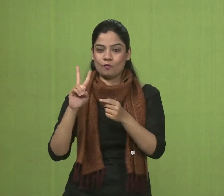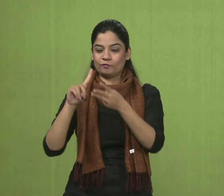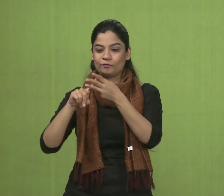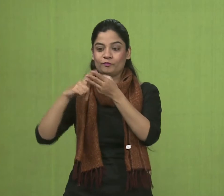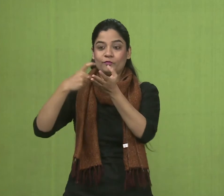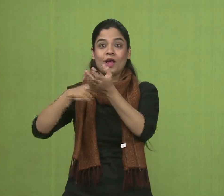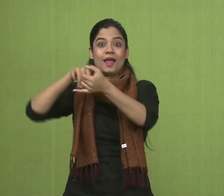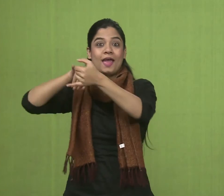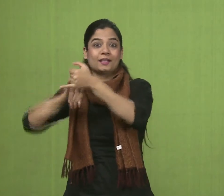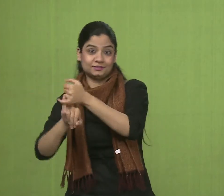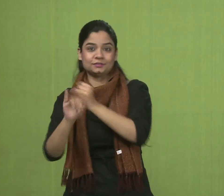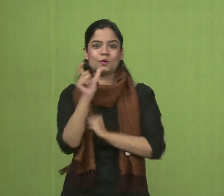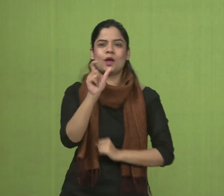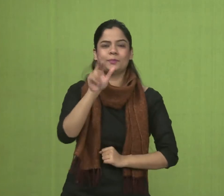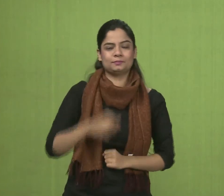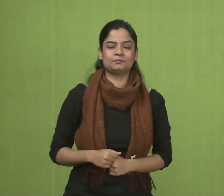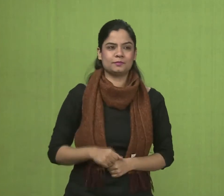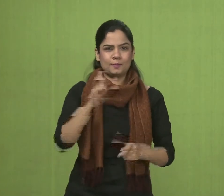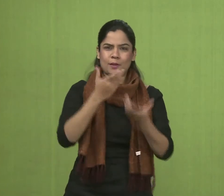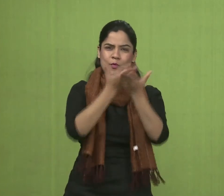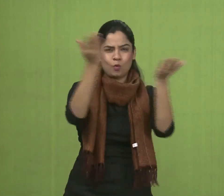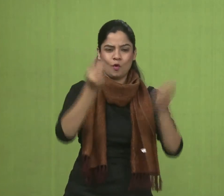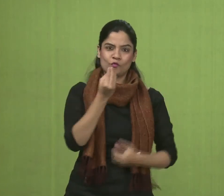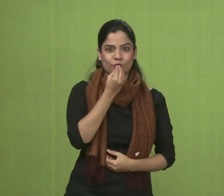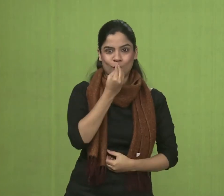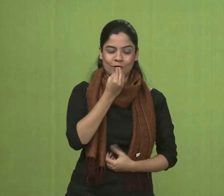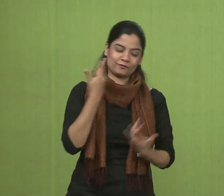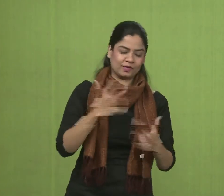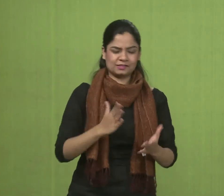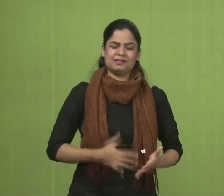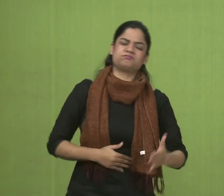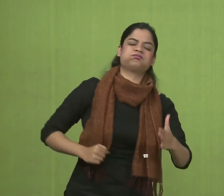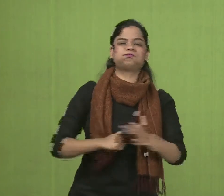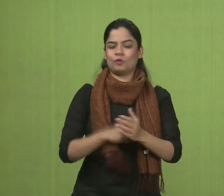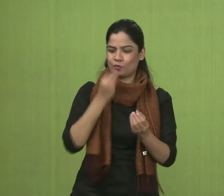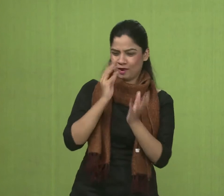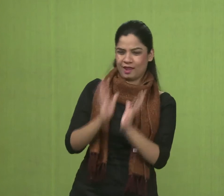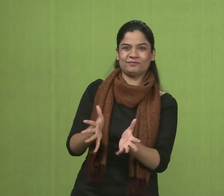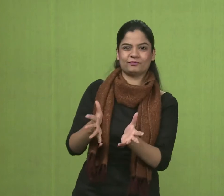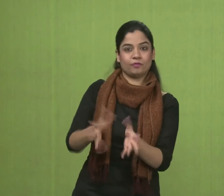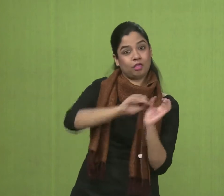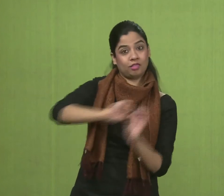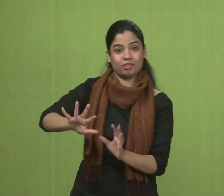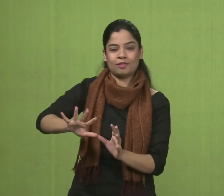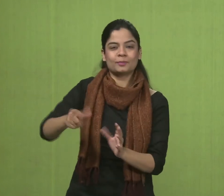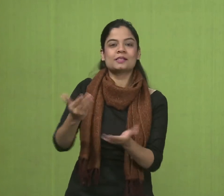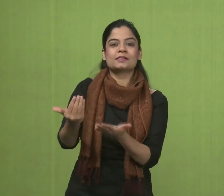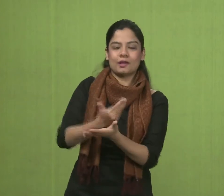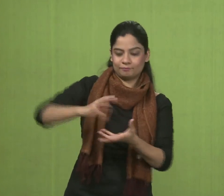we eat some food and some food is left, we don't finish it. So the left food is contained in